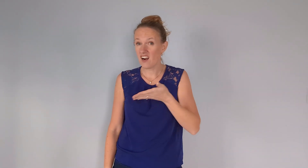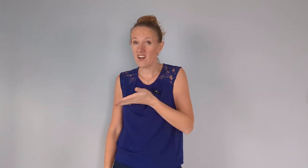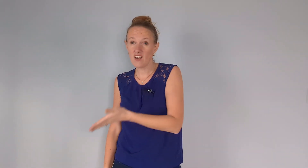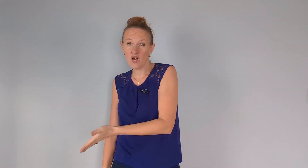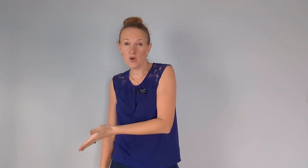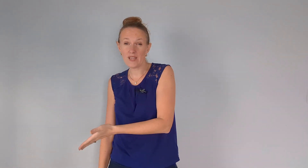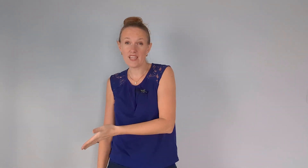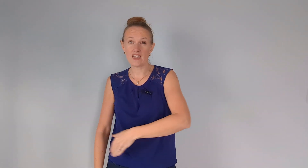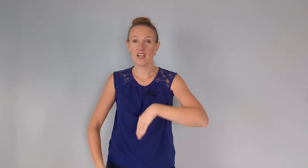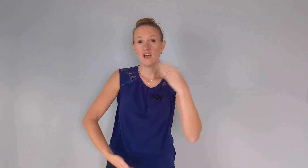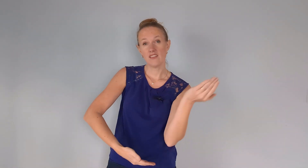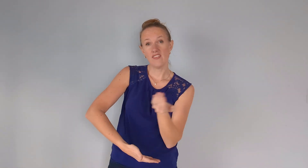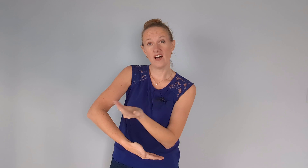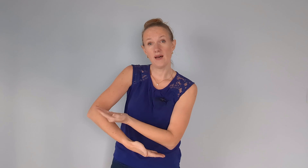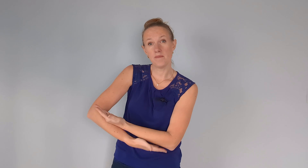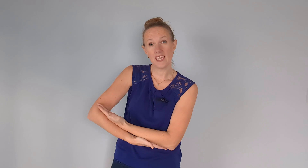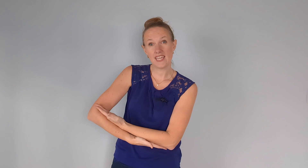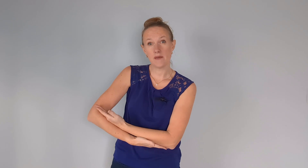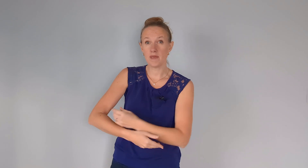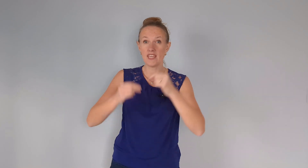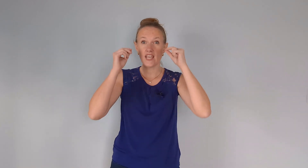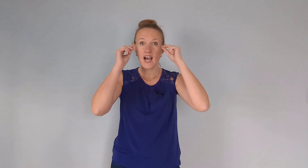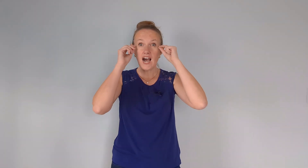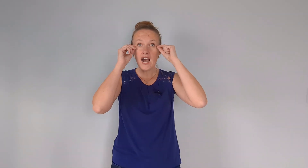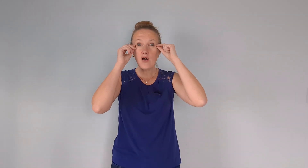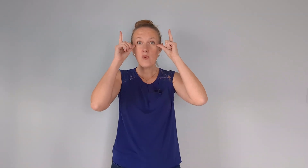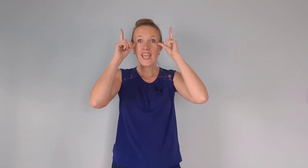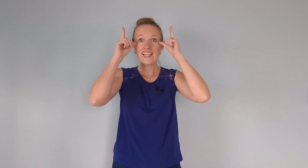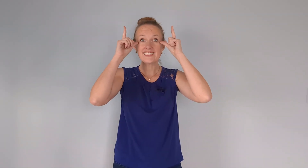are lowing. The baby awakes.